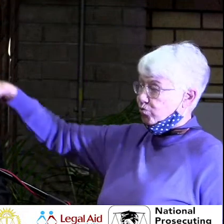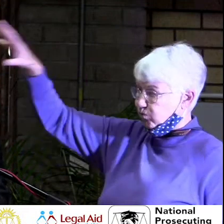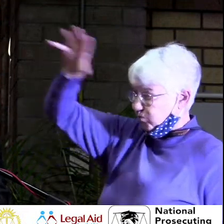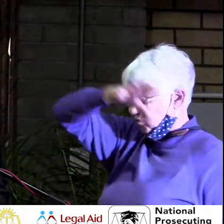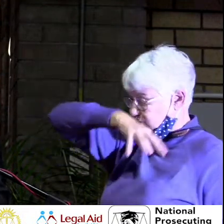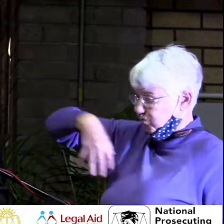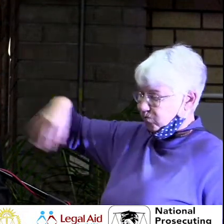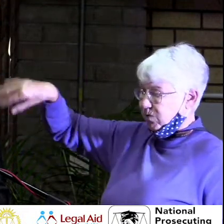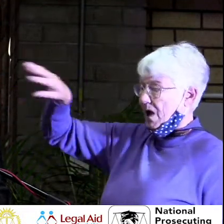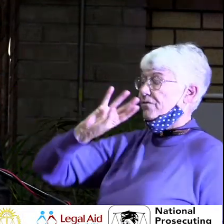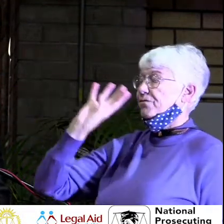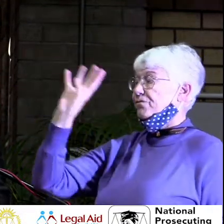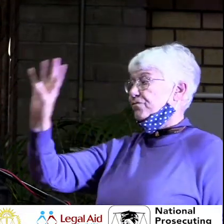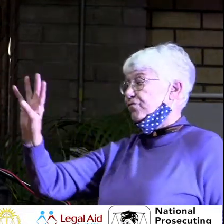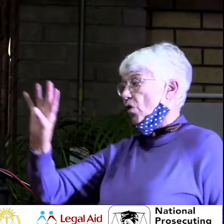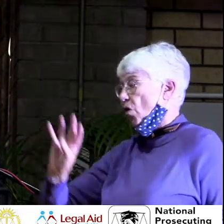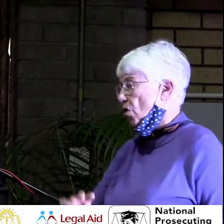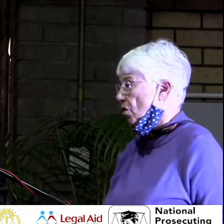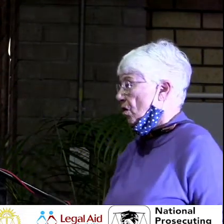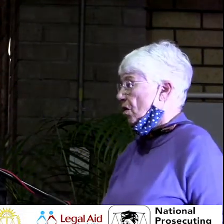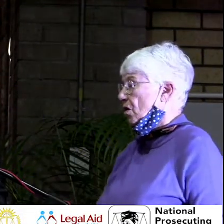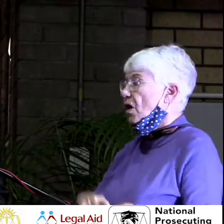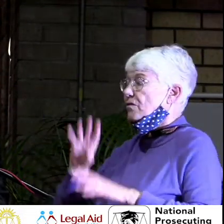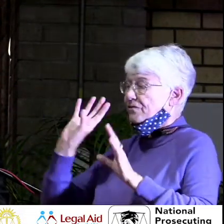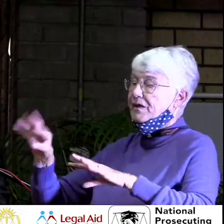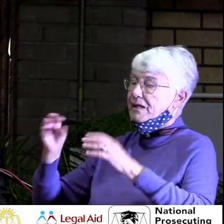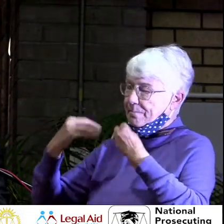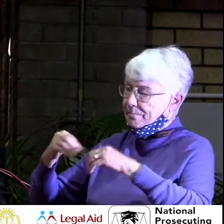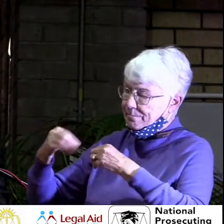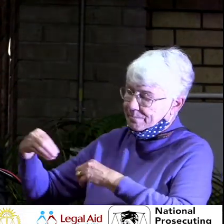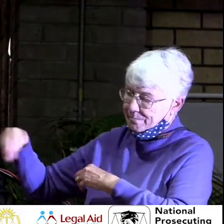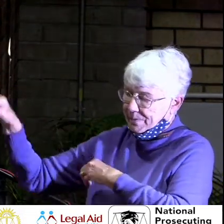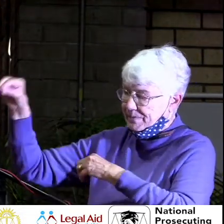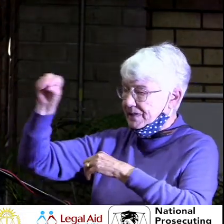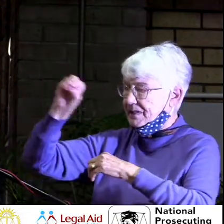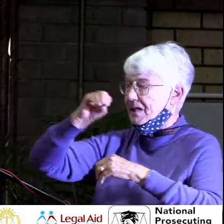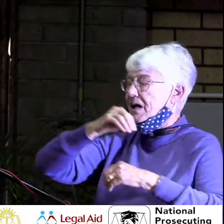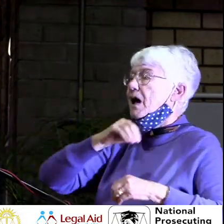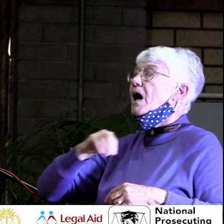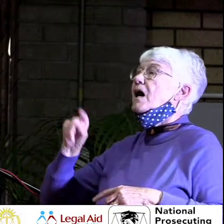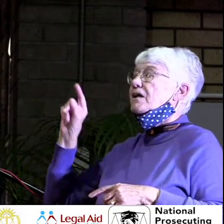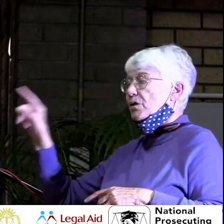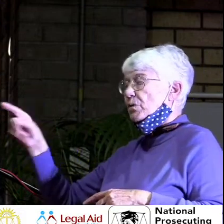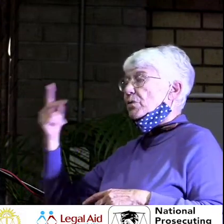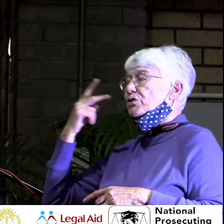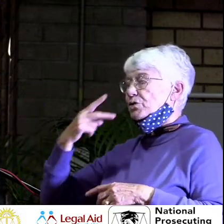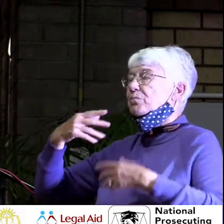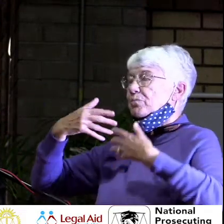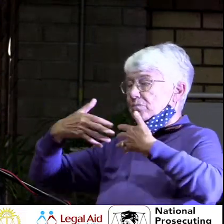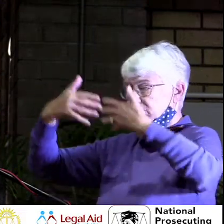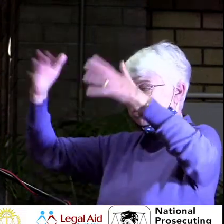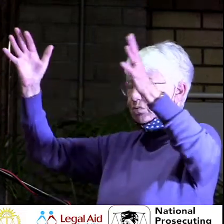busiest. So we do need with the NPA to look at whether we can expand to other areas.